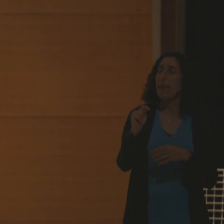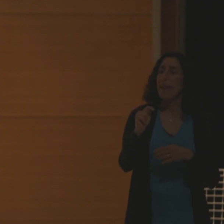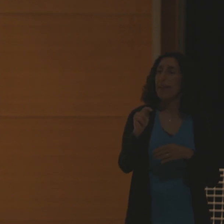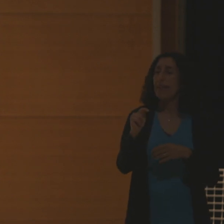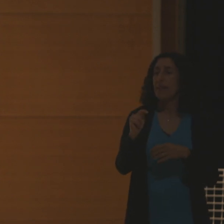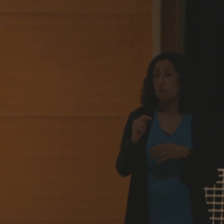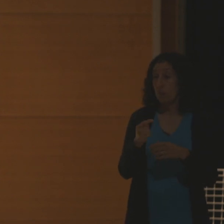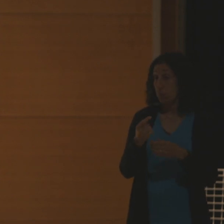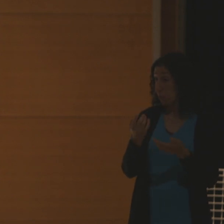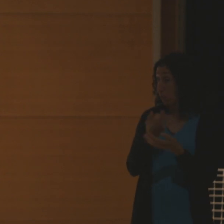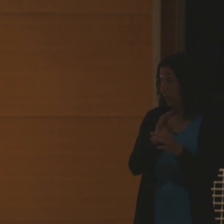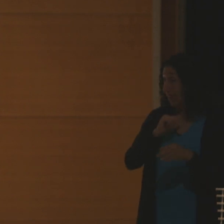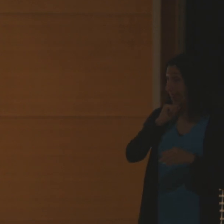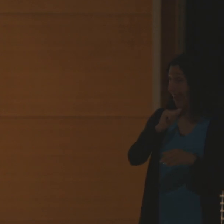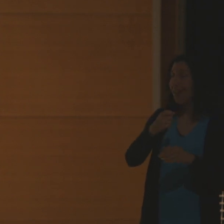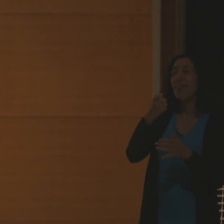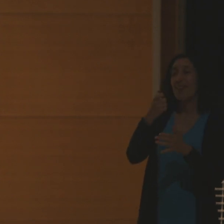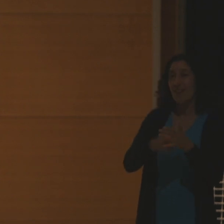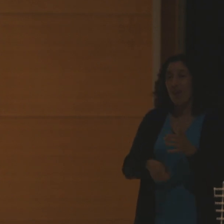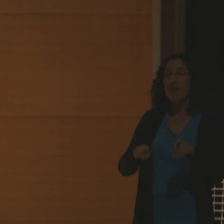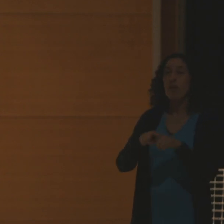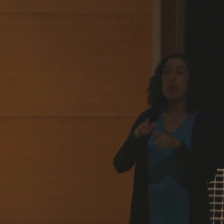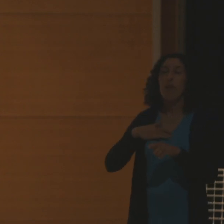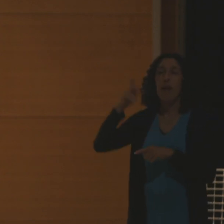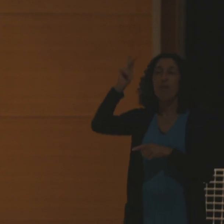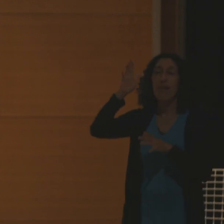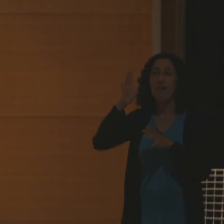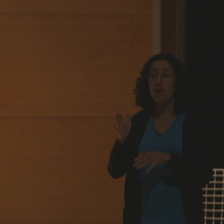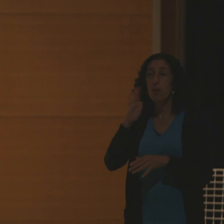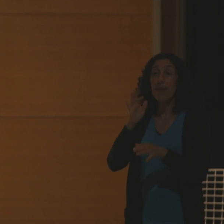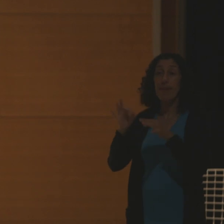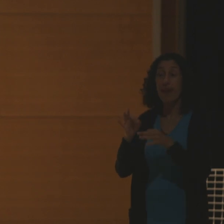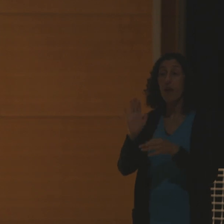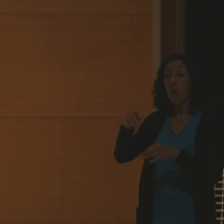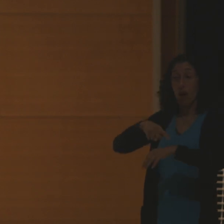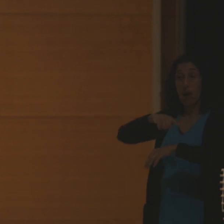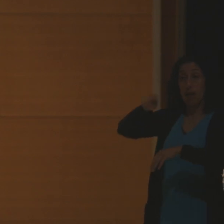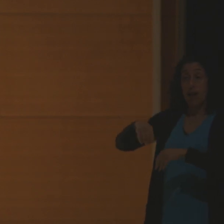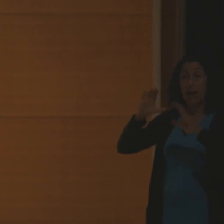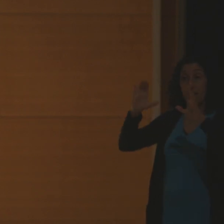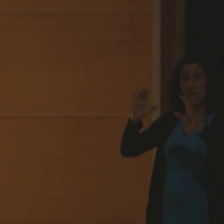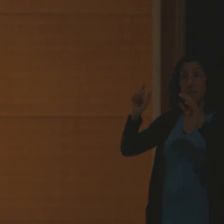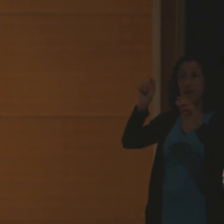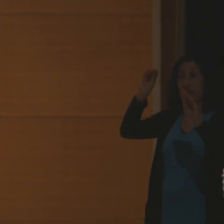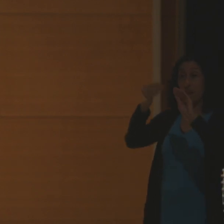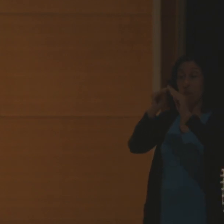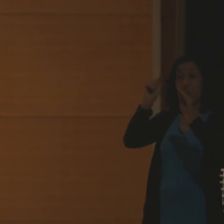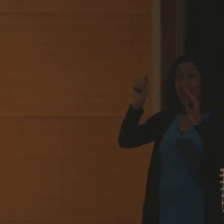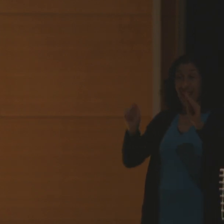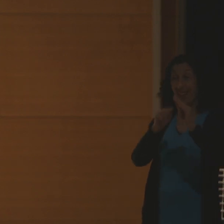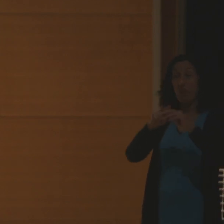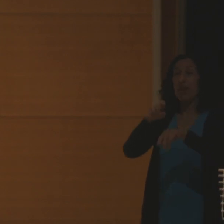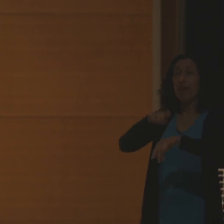urban corner philosopher, Coombe Fairy god uncle Wally Cat used to say, you can change the hands of a clock, but you can't change time. I can